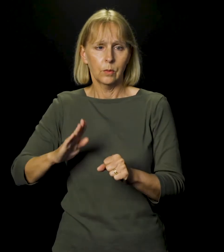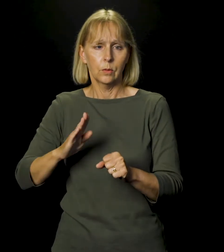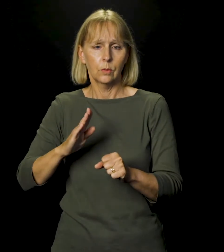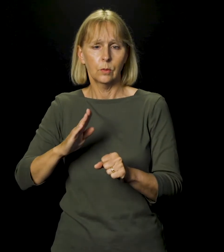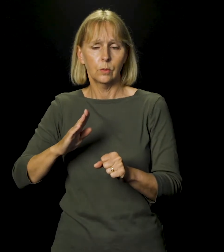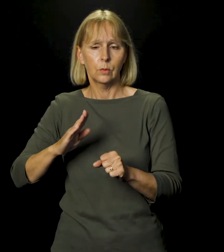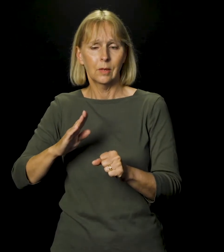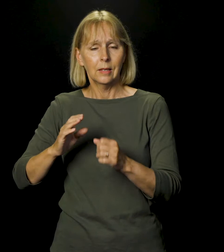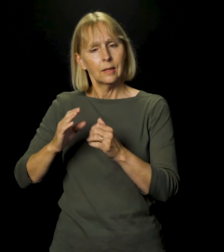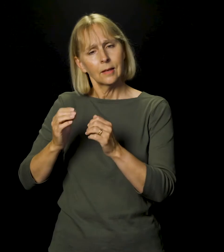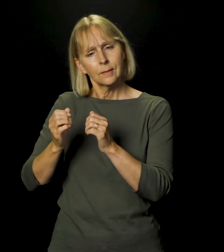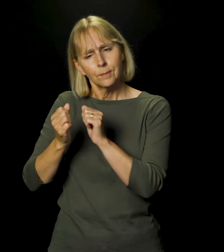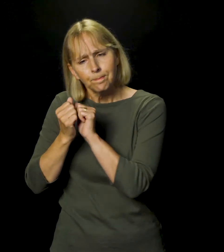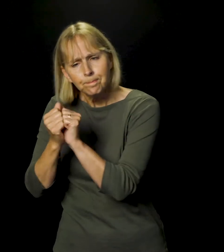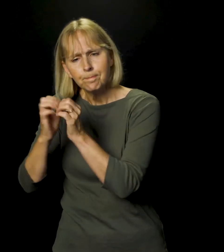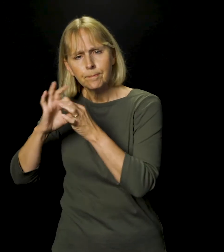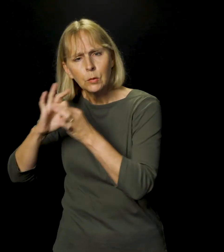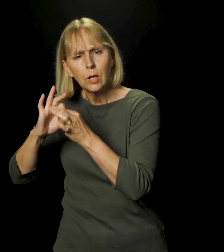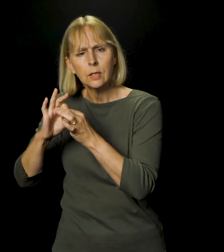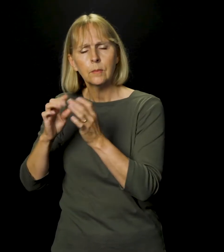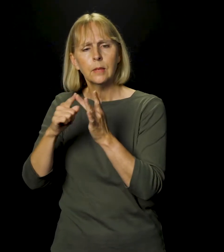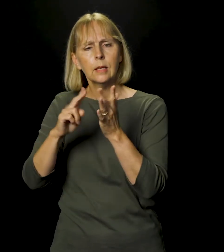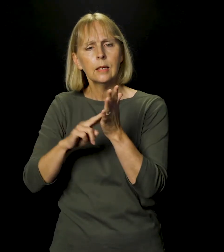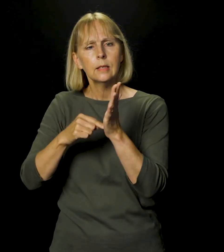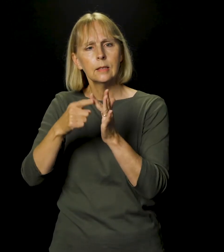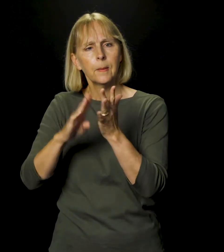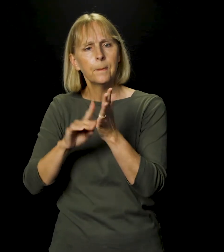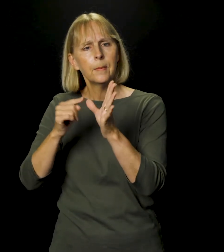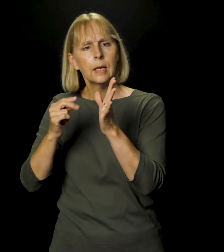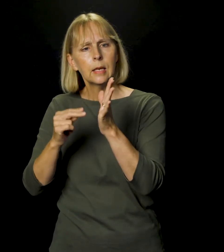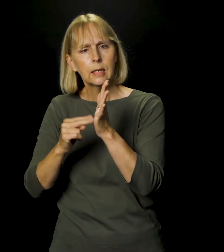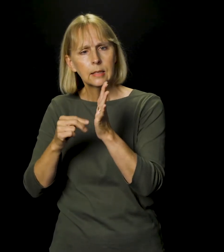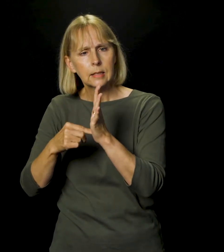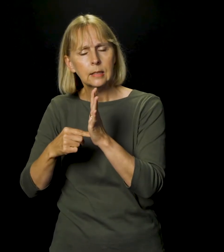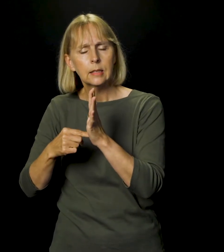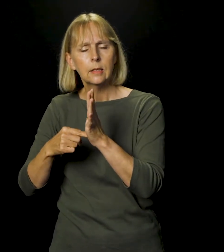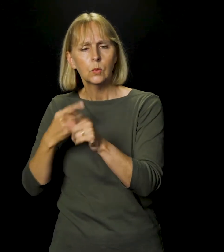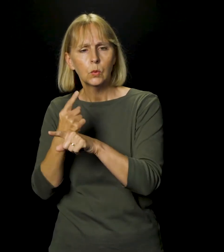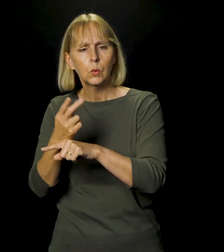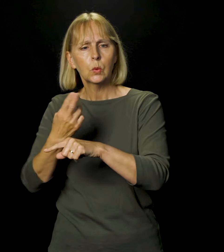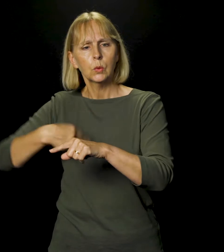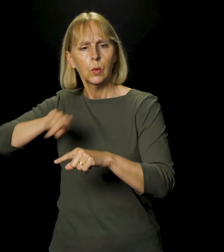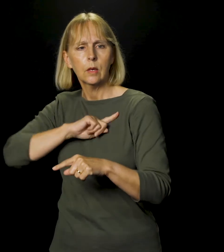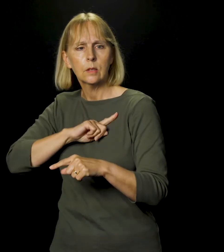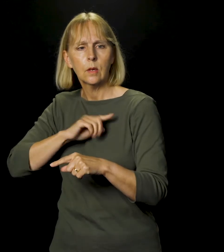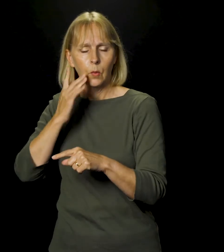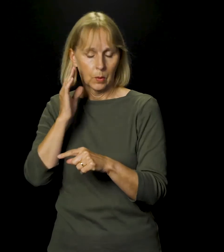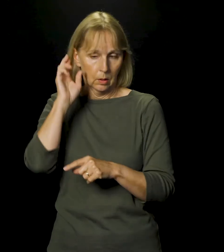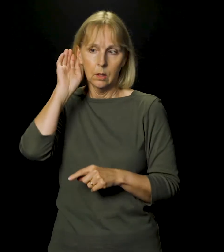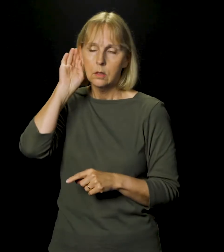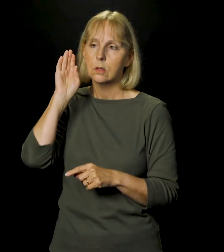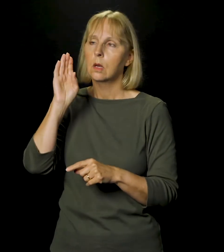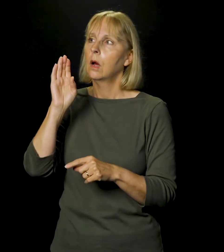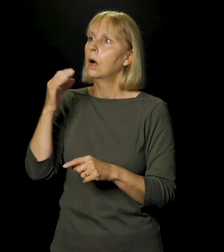intimately, that God knows us, that when we listen, God is wanting to speak to us, and His